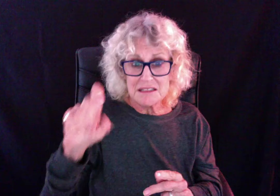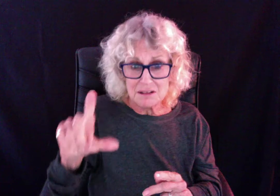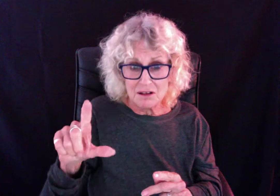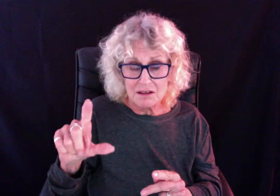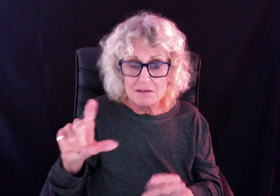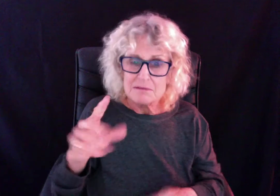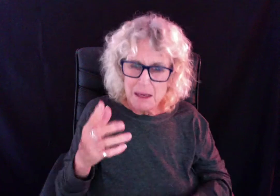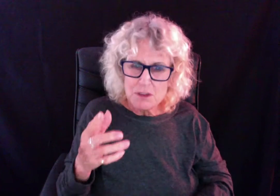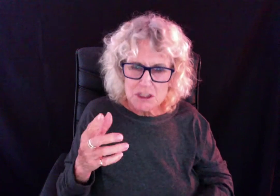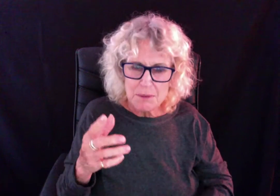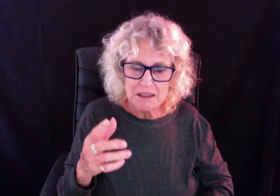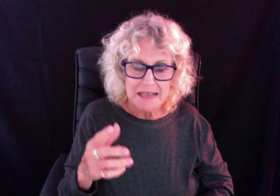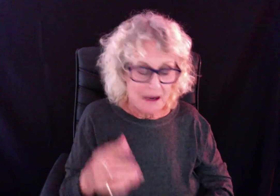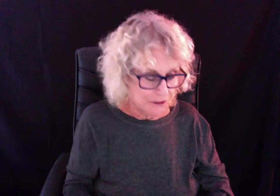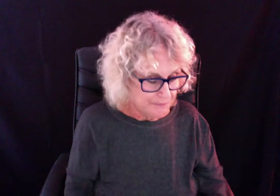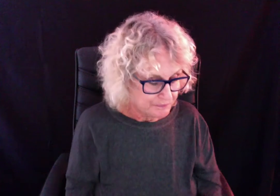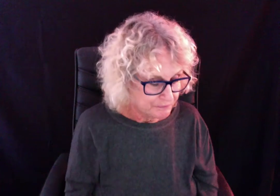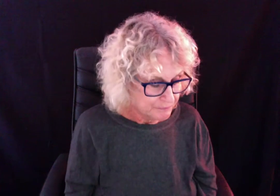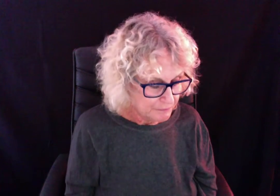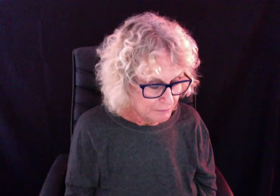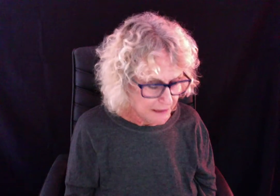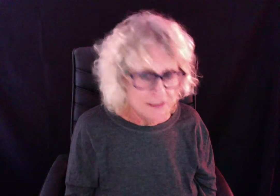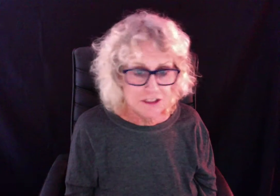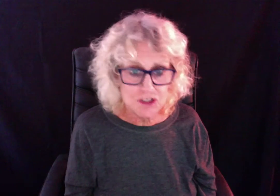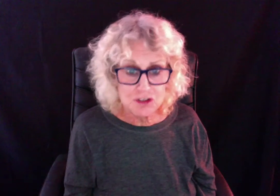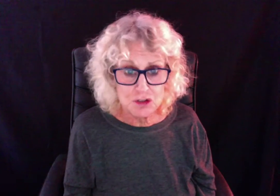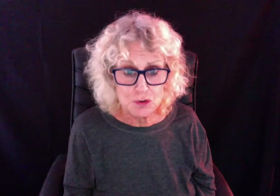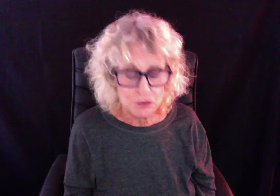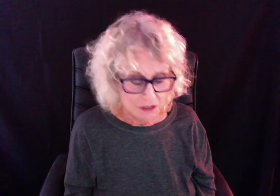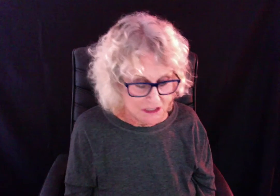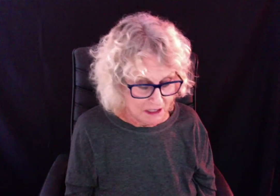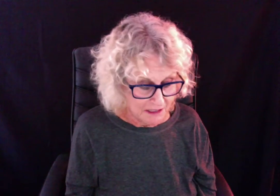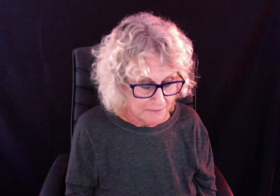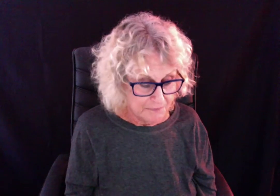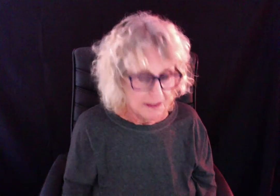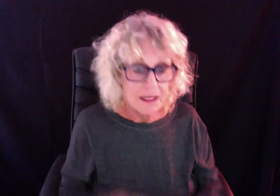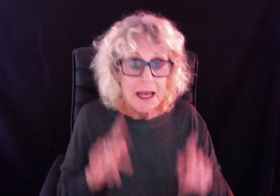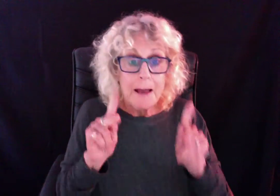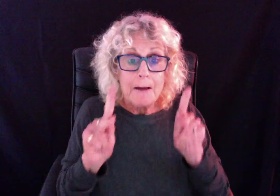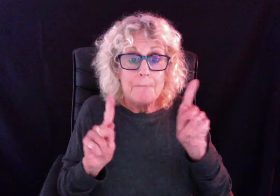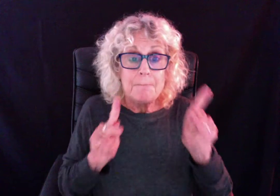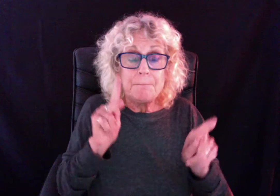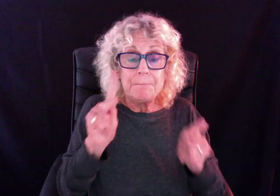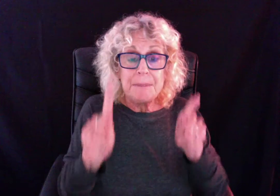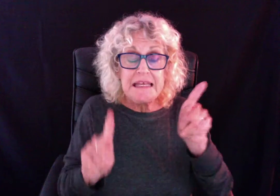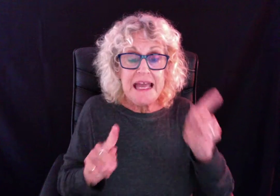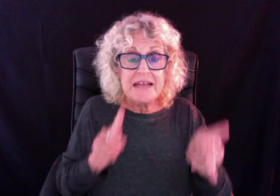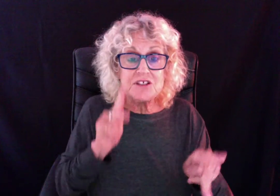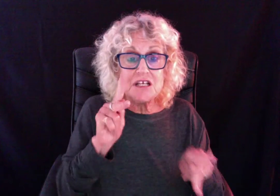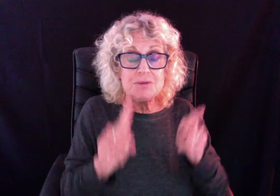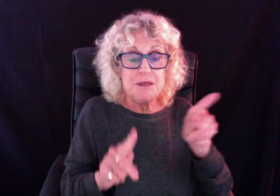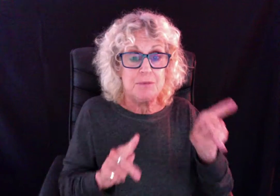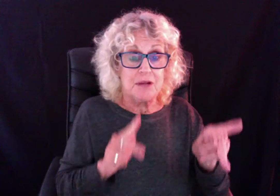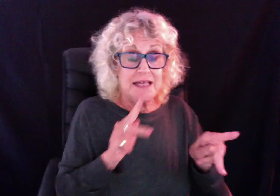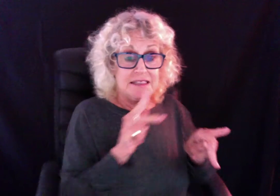pencil? I would spell it out in addition to the sign. P handshapes people, and it's